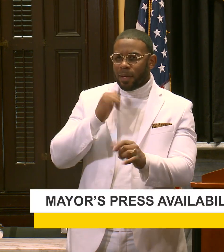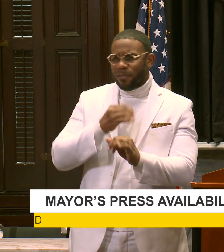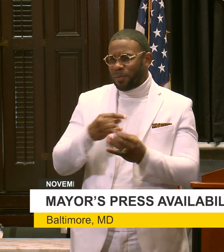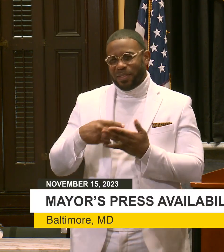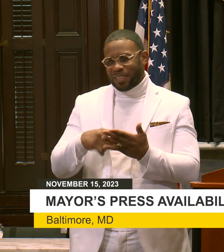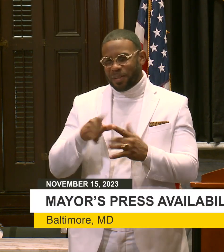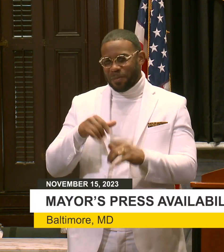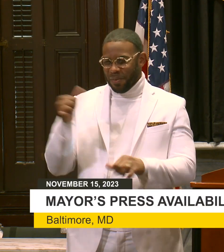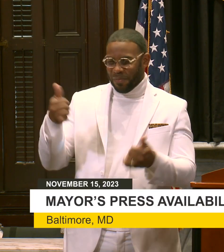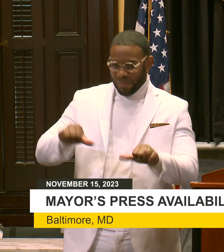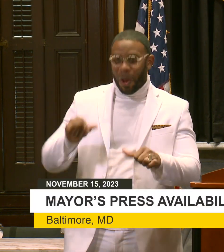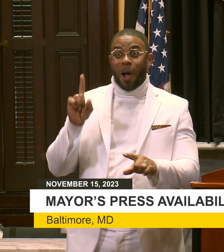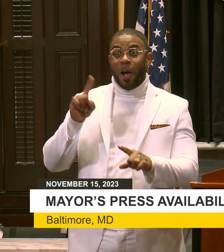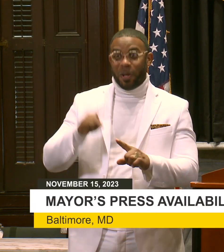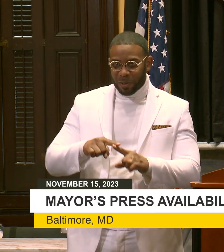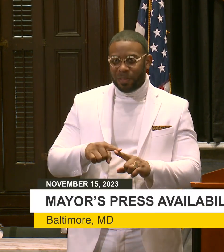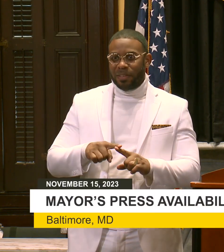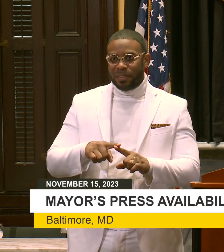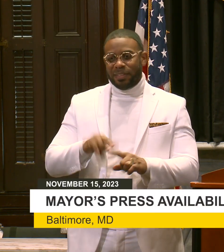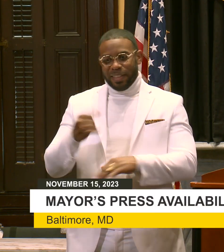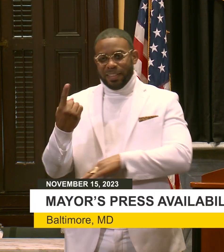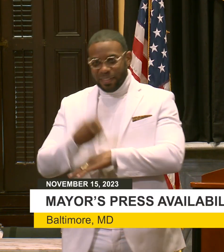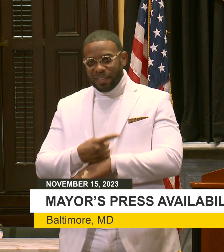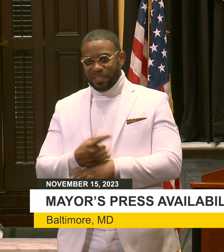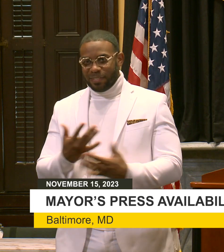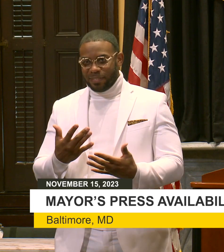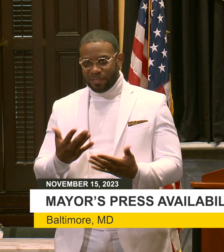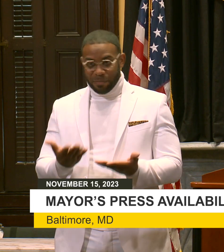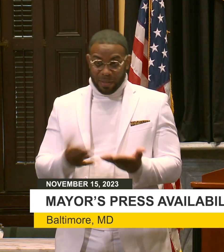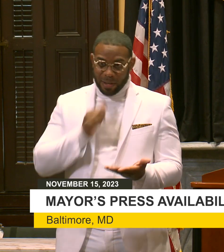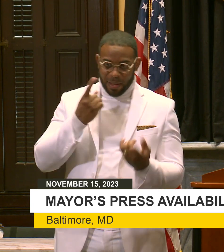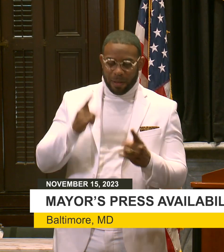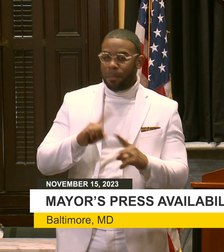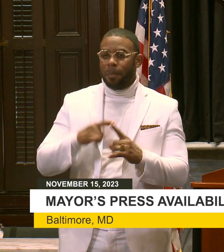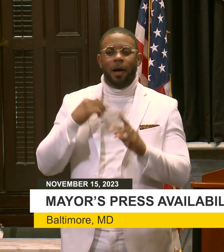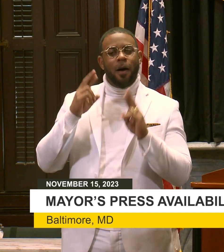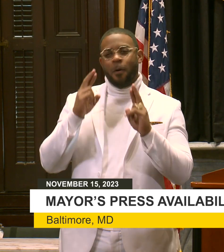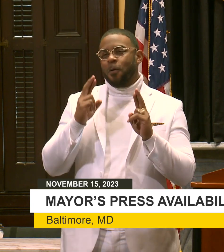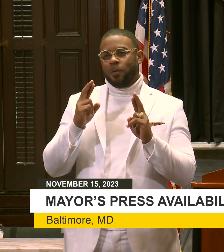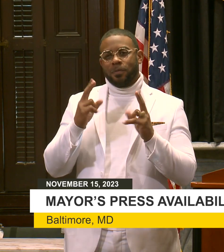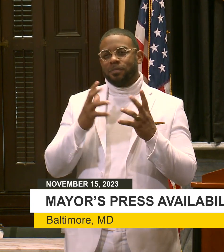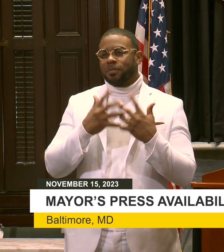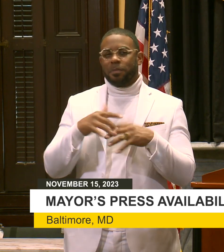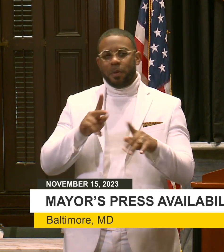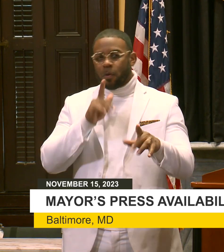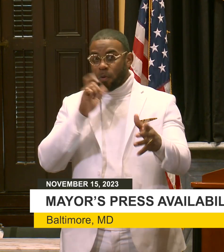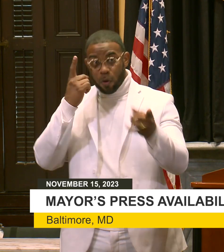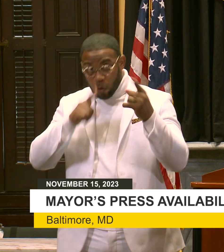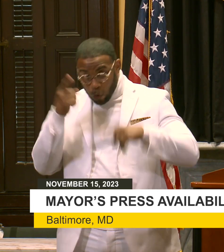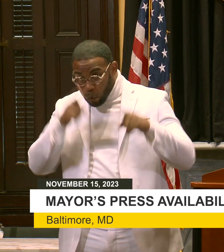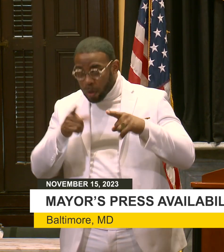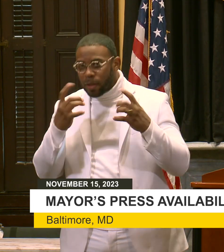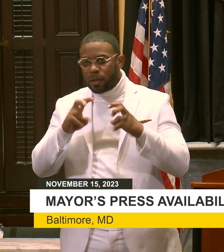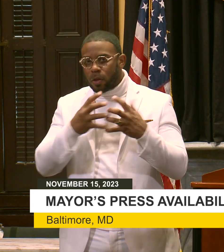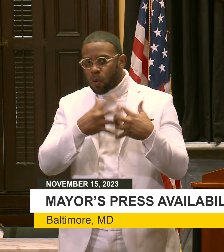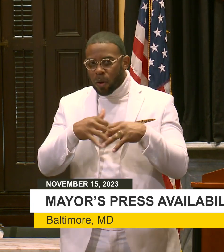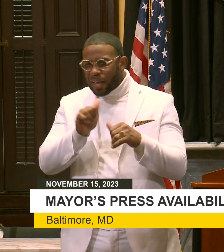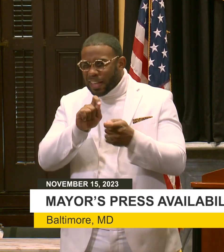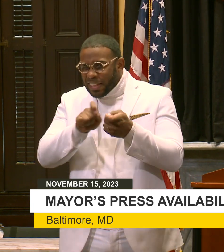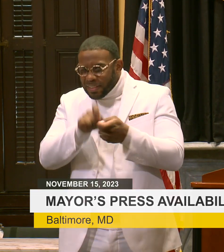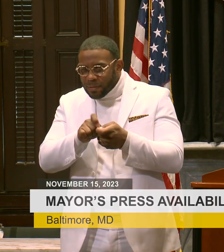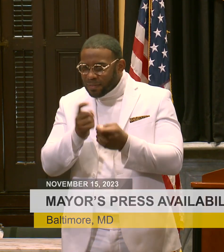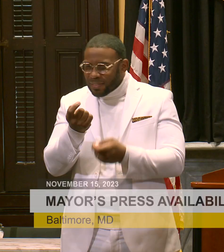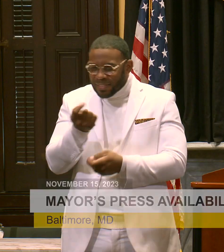any discussion about veto until that they may or may not come. But my hope is that folks who agree on an issue can work out